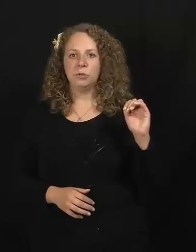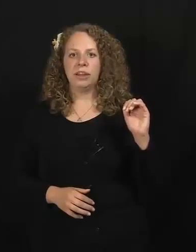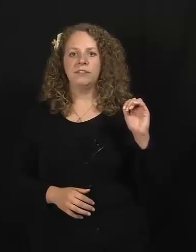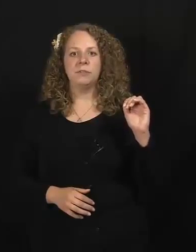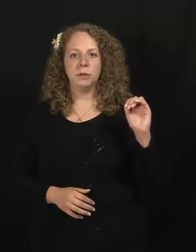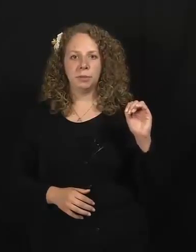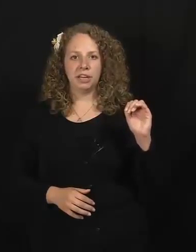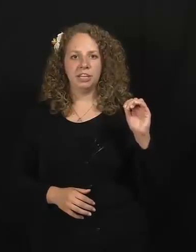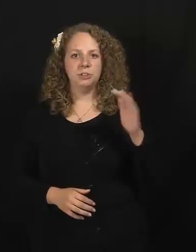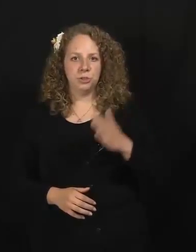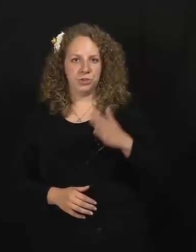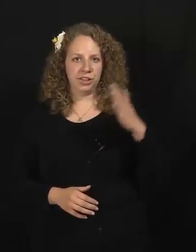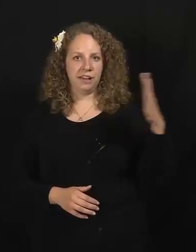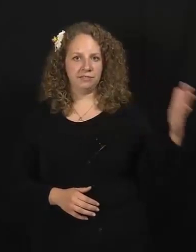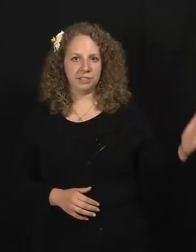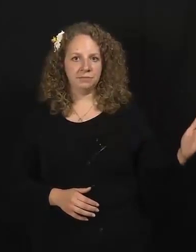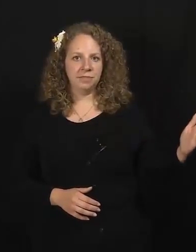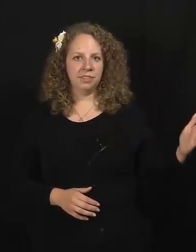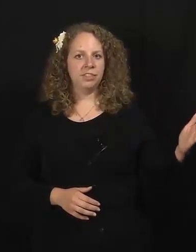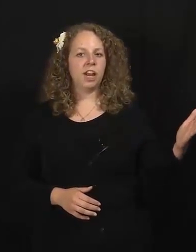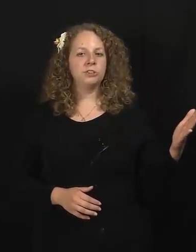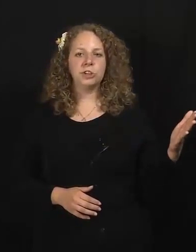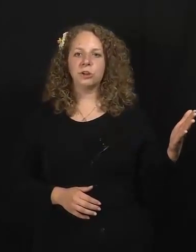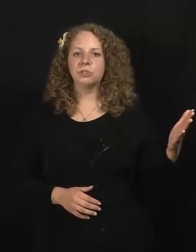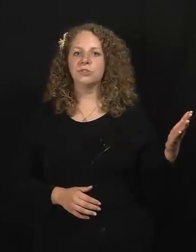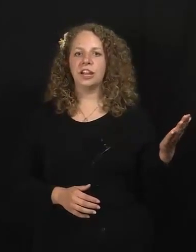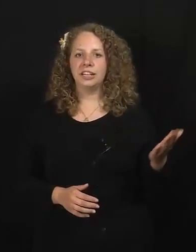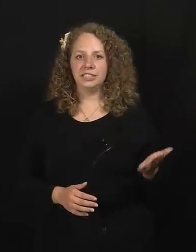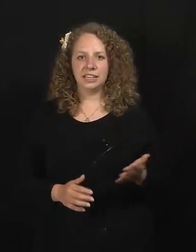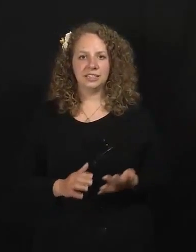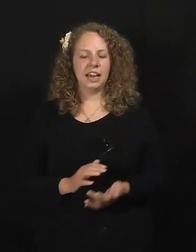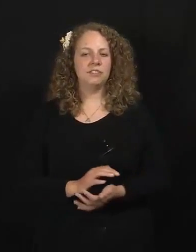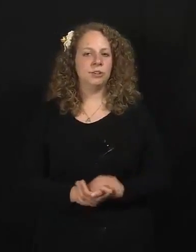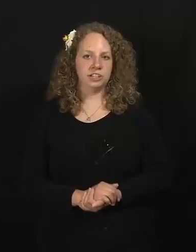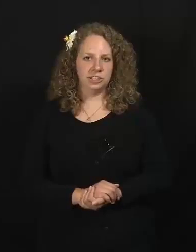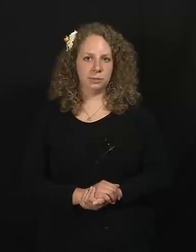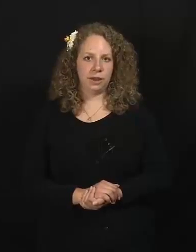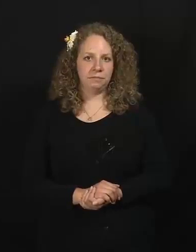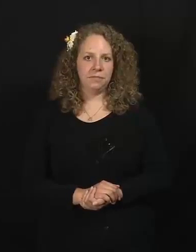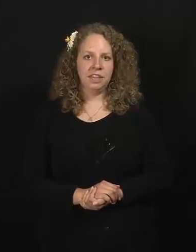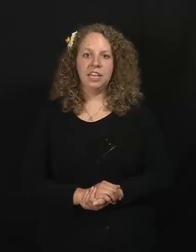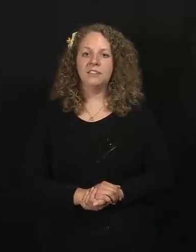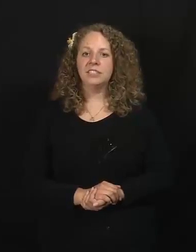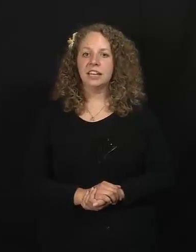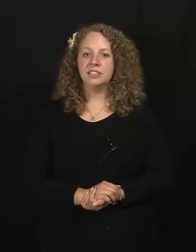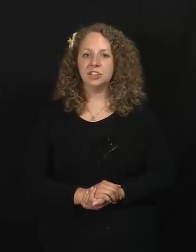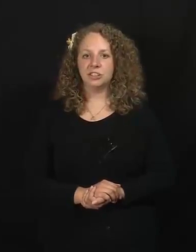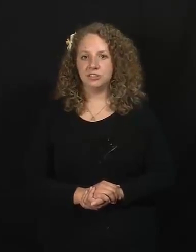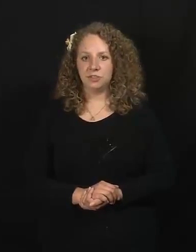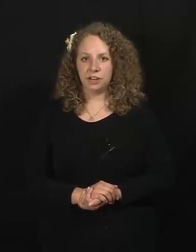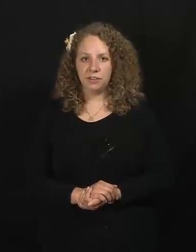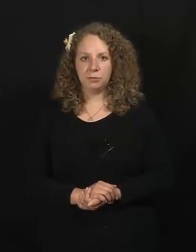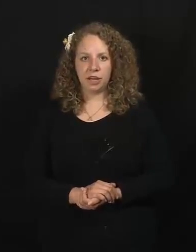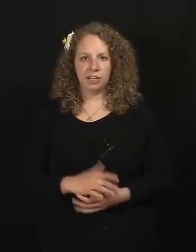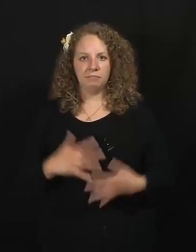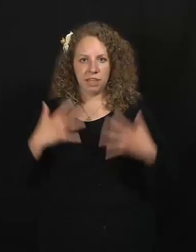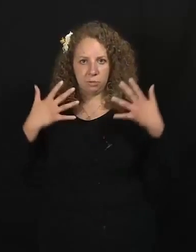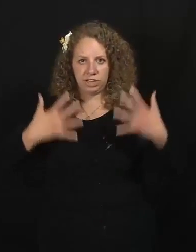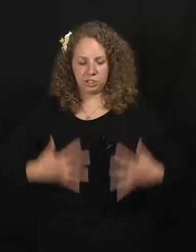away from your body to the left. That also goes for any signs that have a direction as well. If a sign starts in front of your body in what is